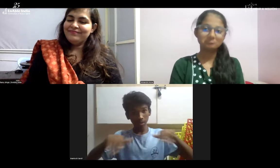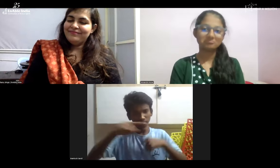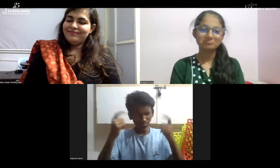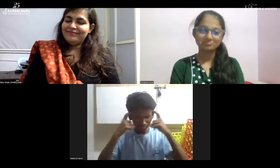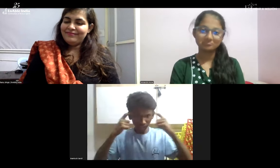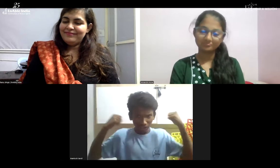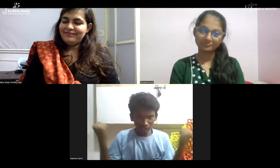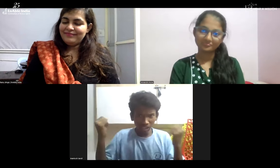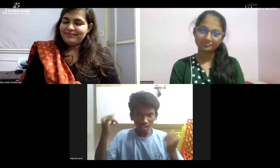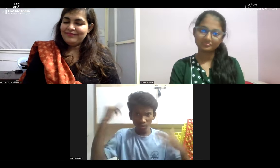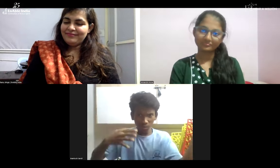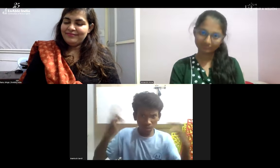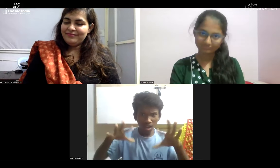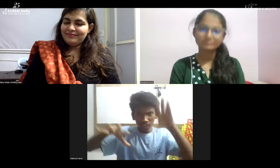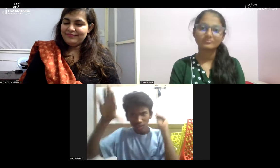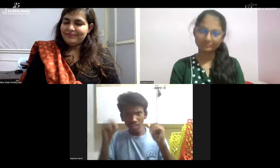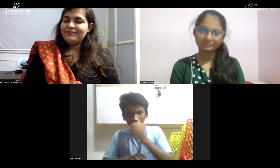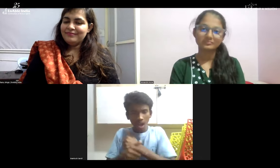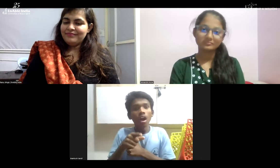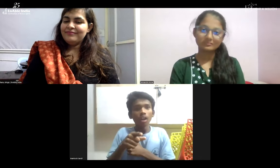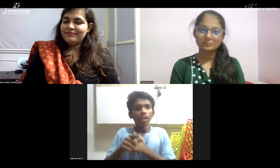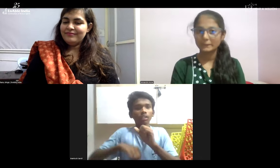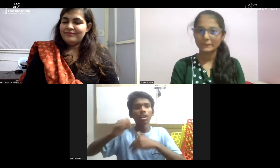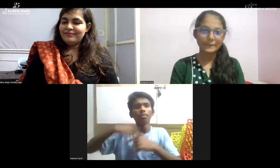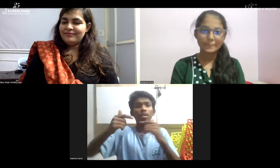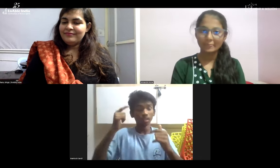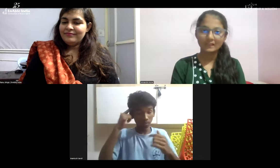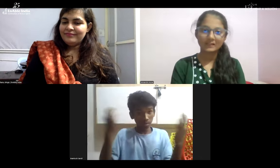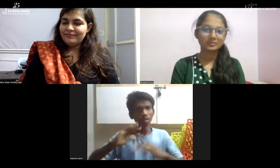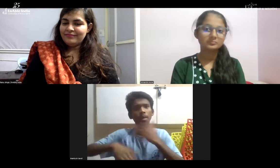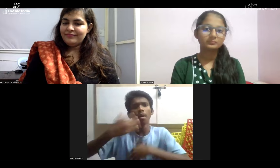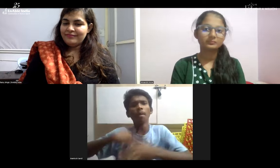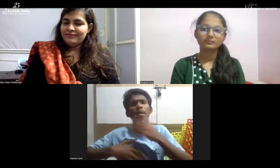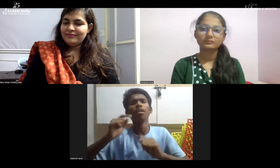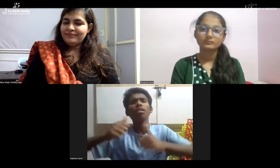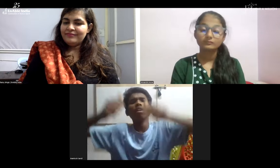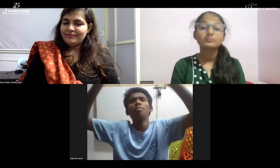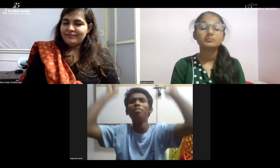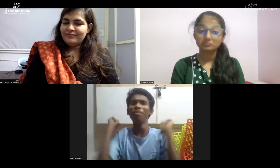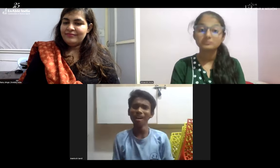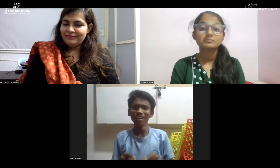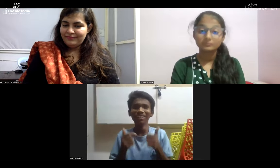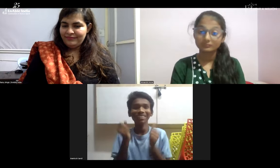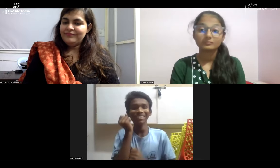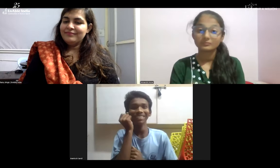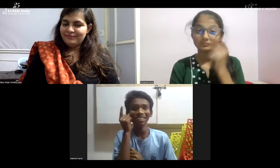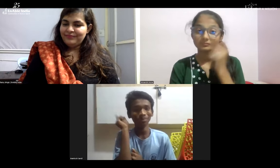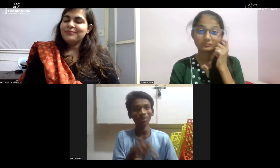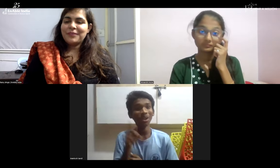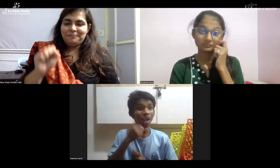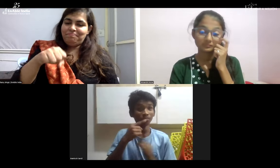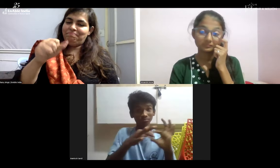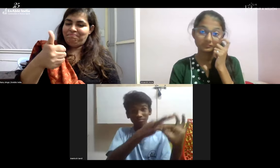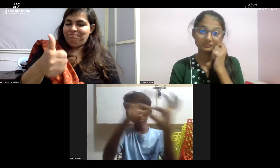helps to solve the issue. Yeah, good. Thank you for giving that insight.